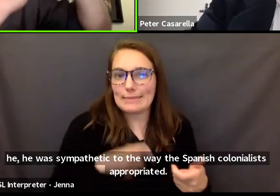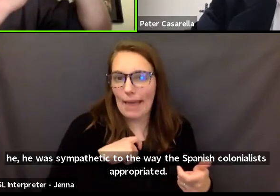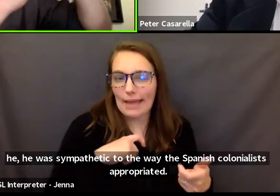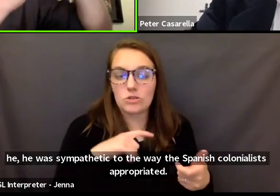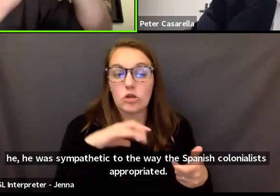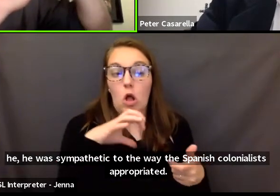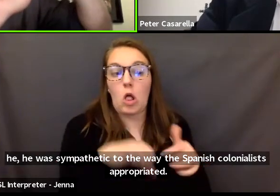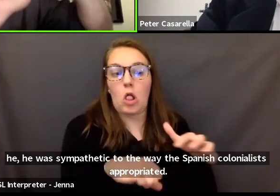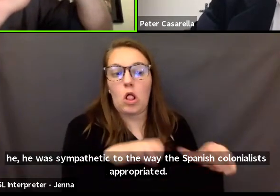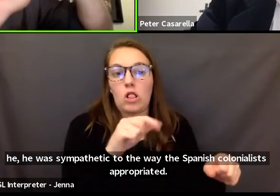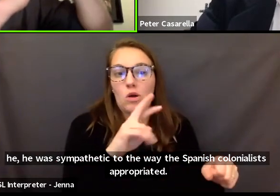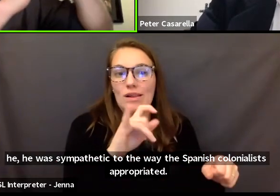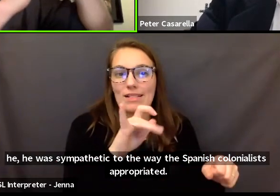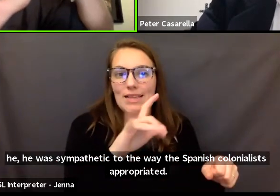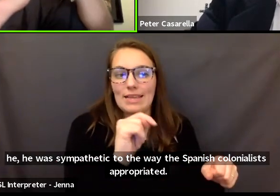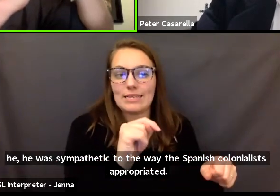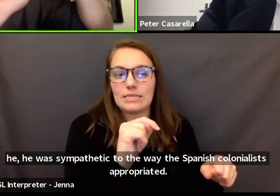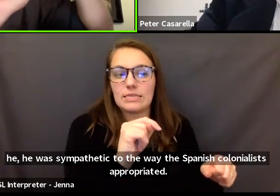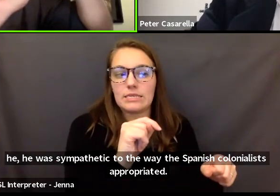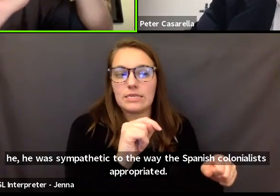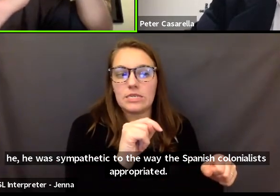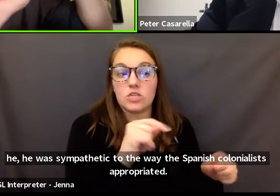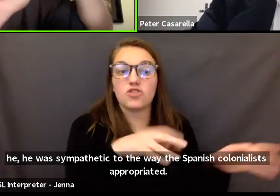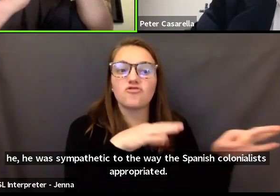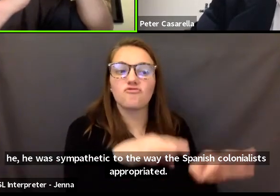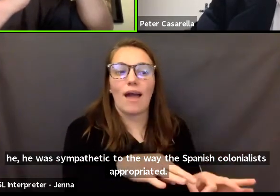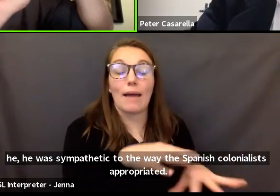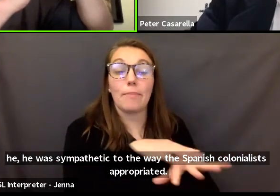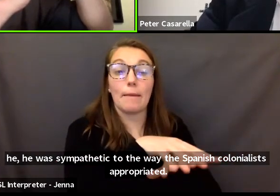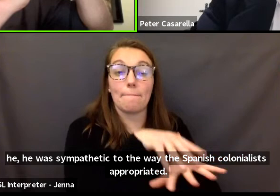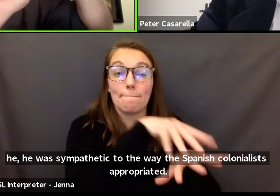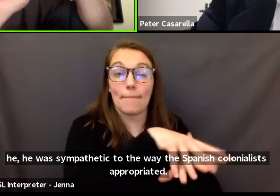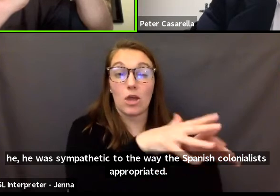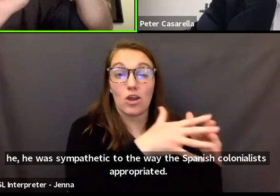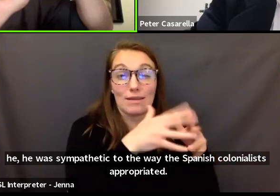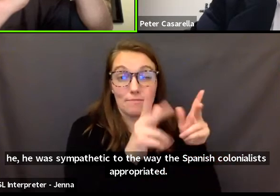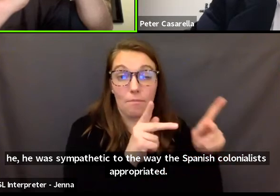descriptions of the Amerindian peoples and